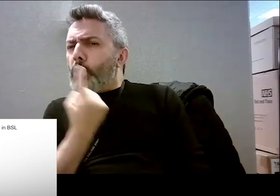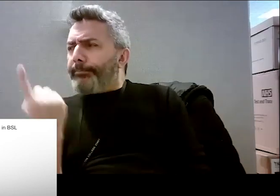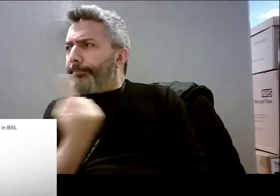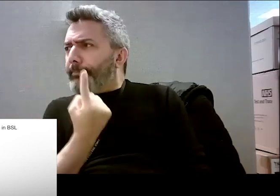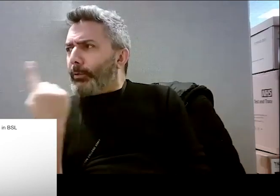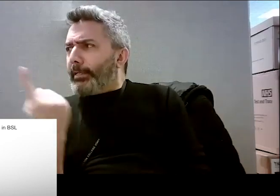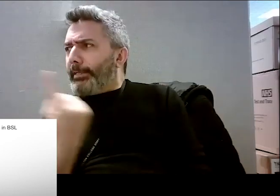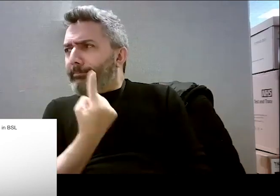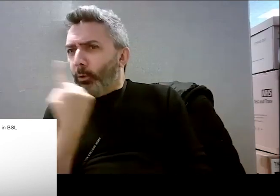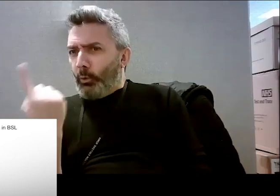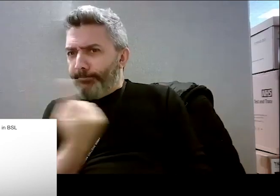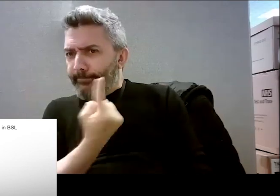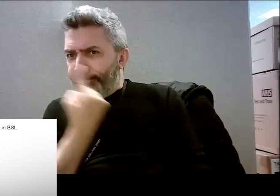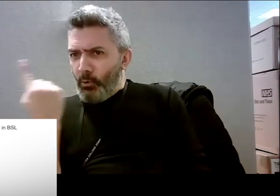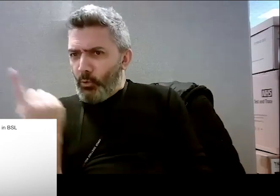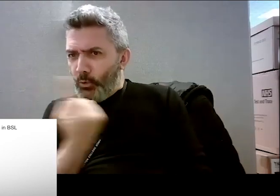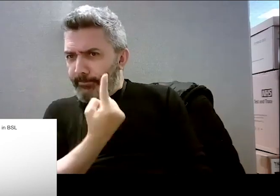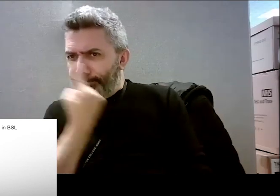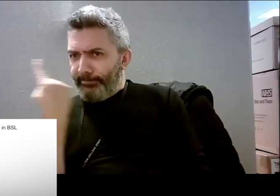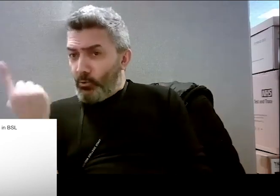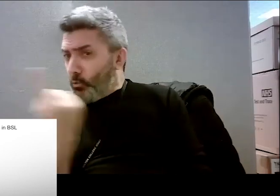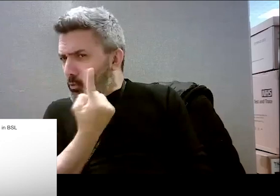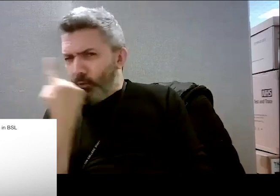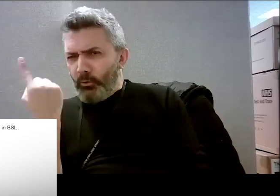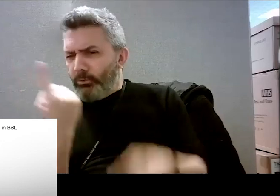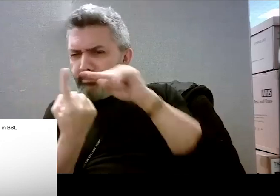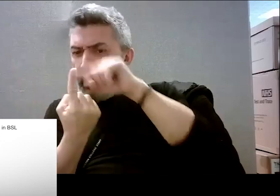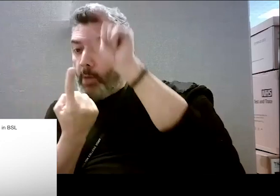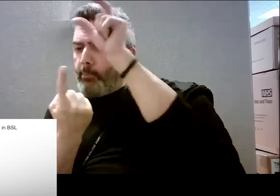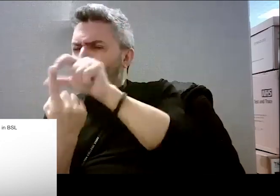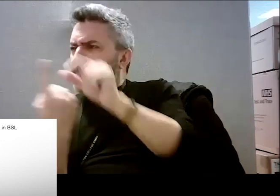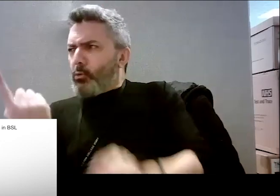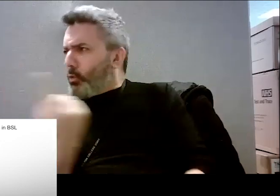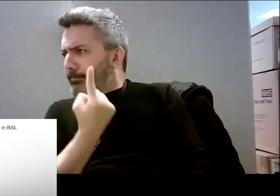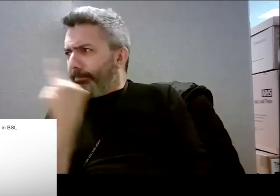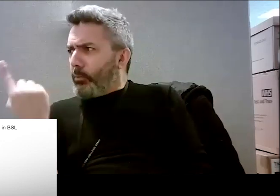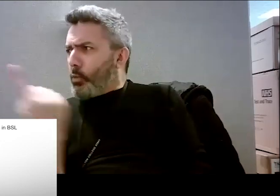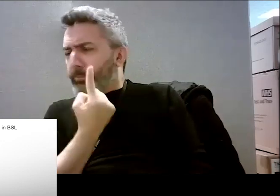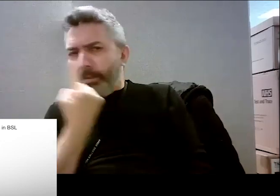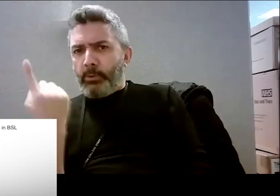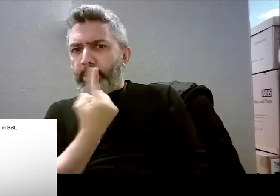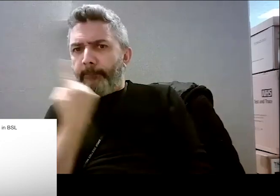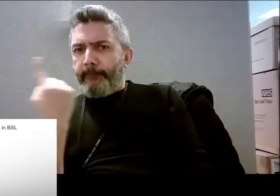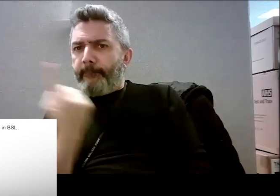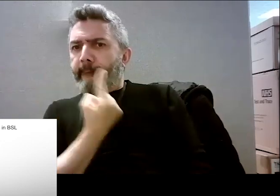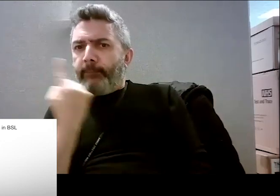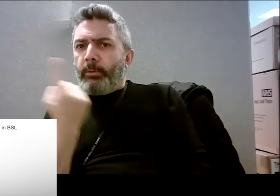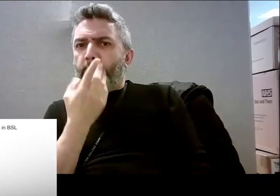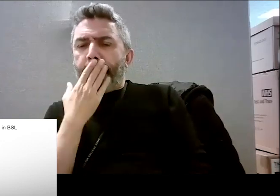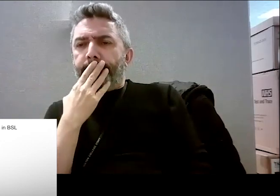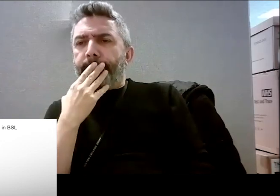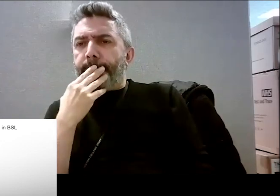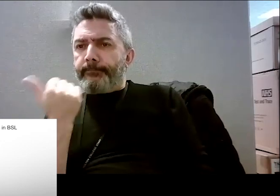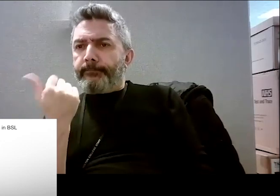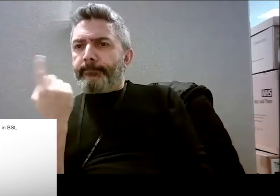Oh, who? This is who. I forgot that. Who? So if you imagine you're a person, that's your